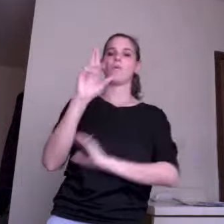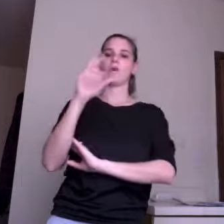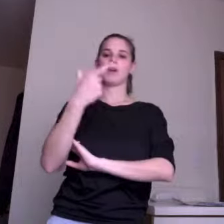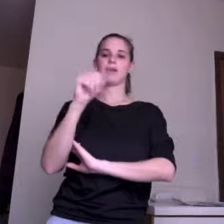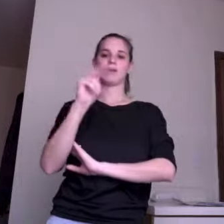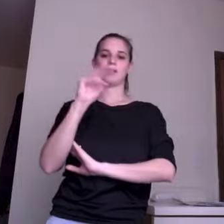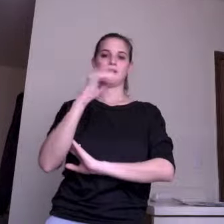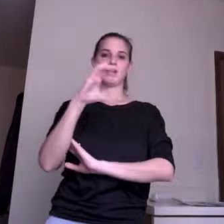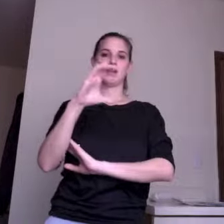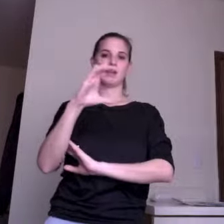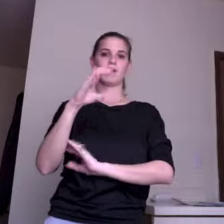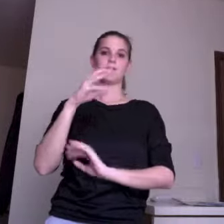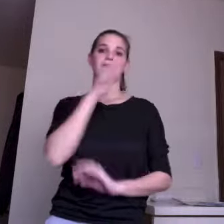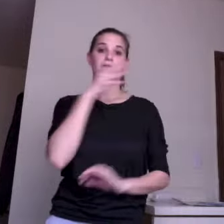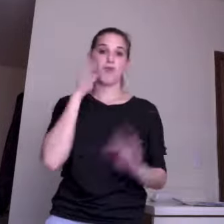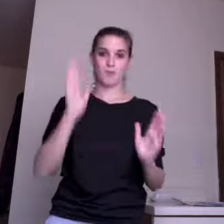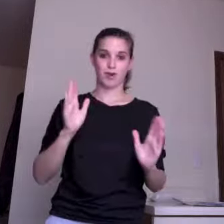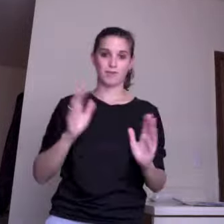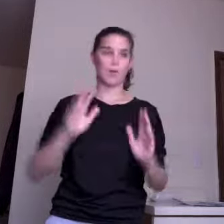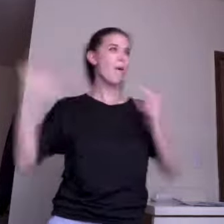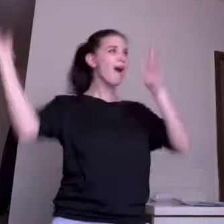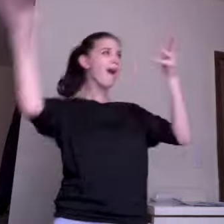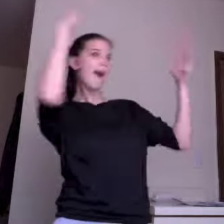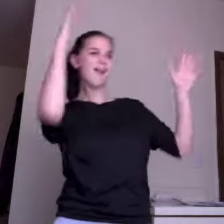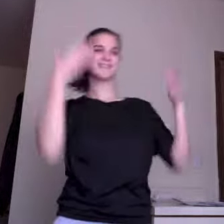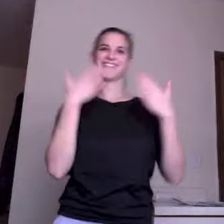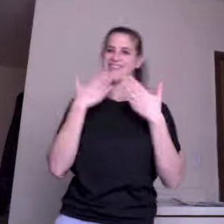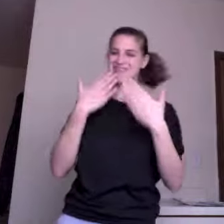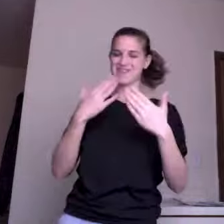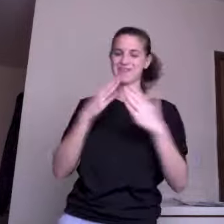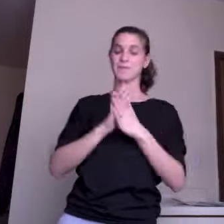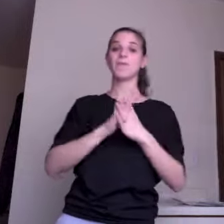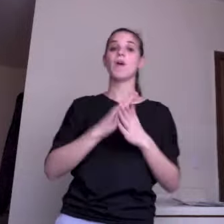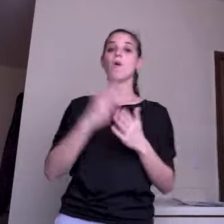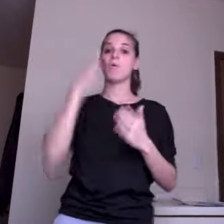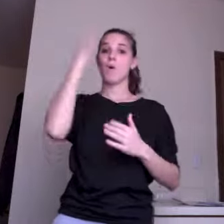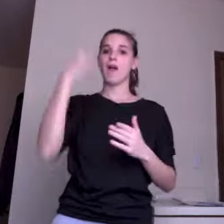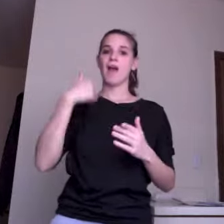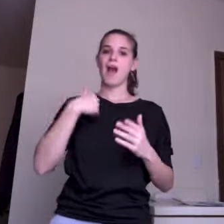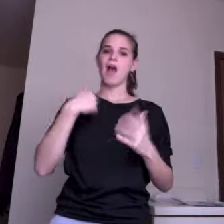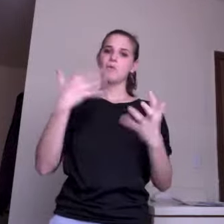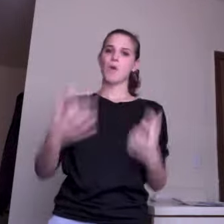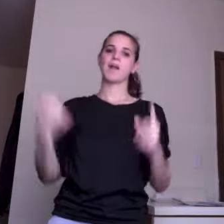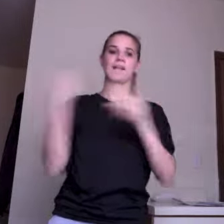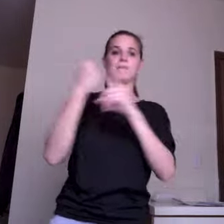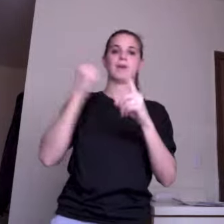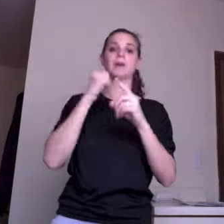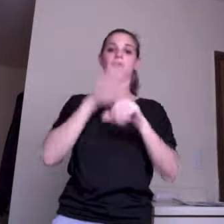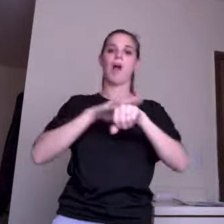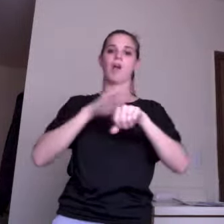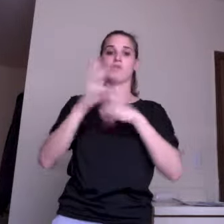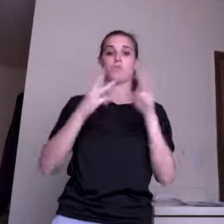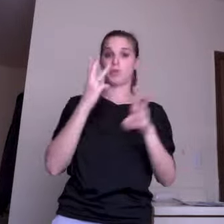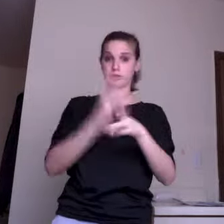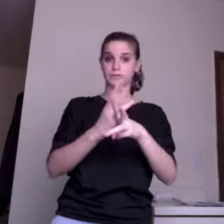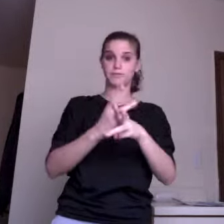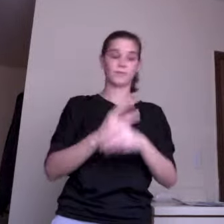Thank you. And that way, I can have a greater impact on the world. This man, Joel Salatin, they call him a